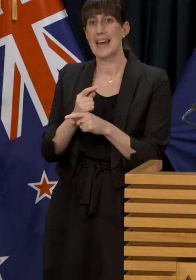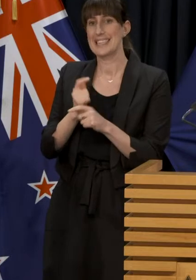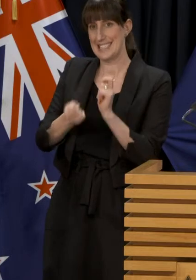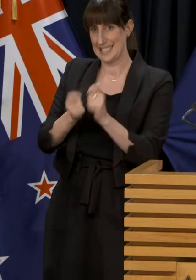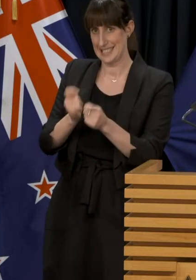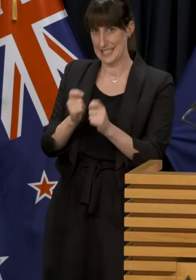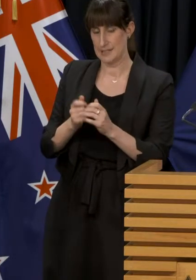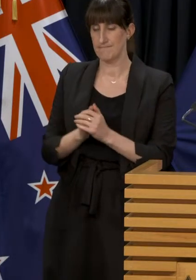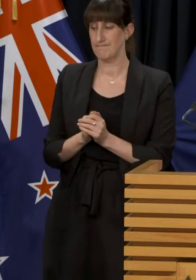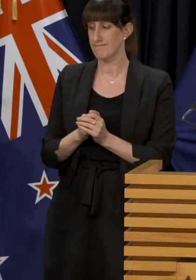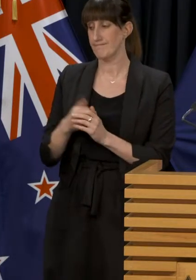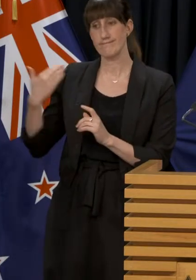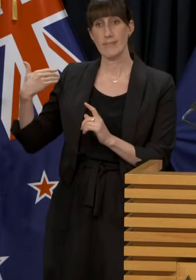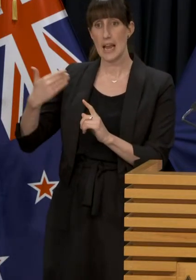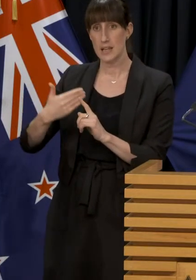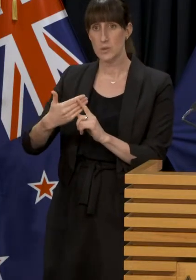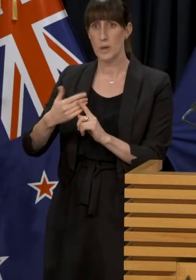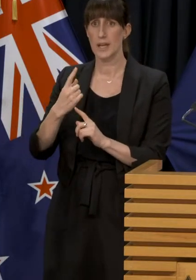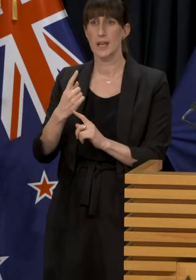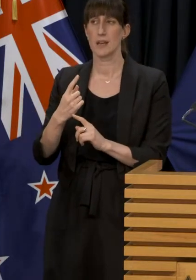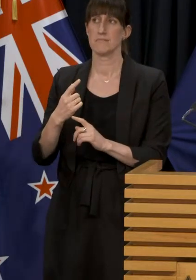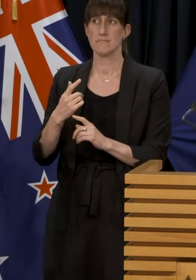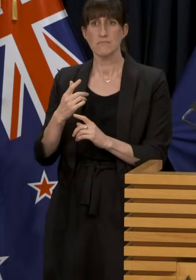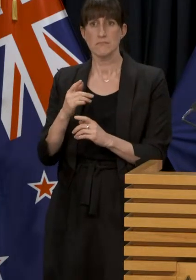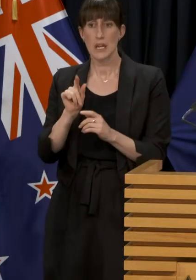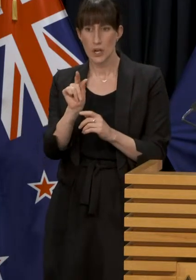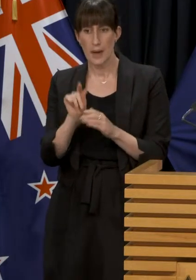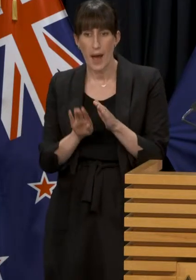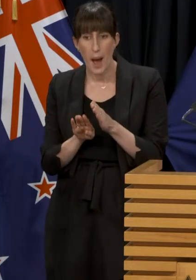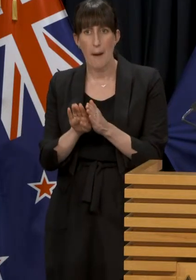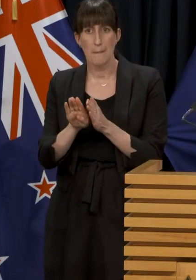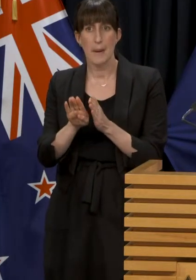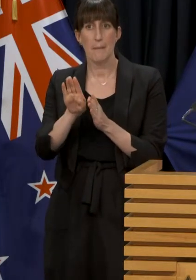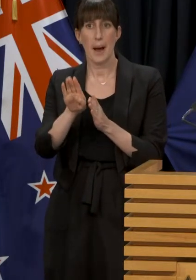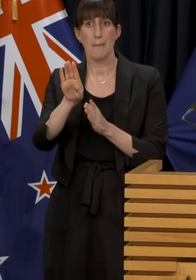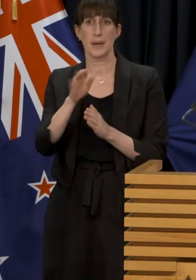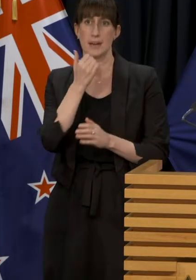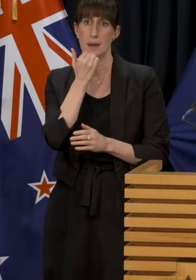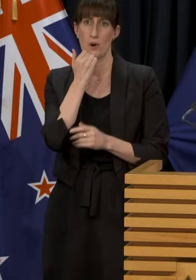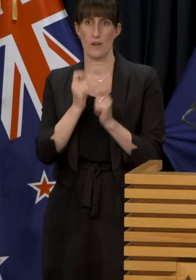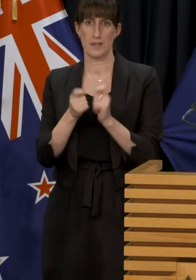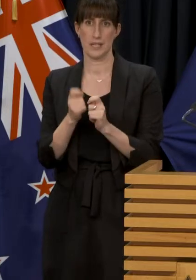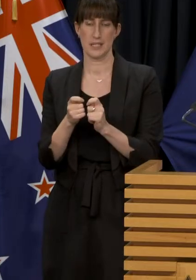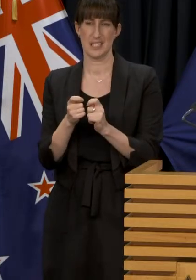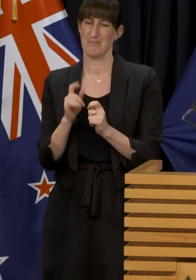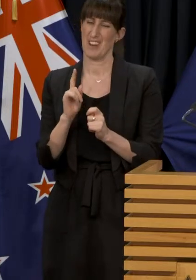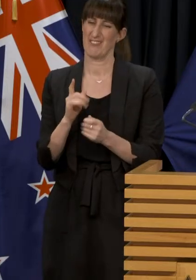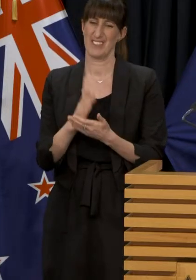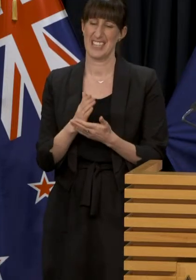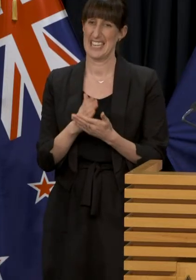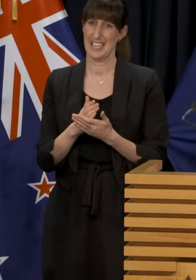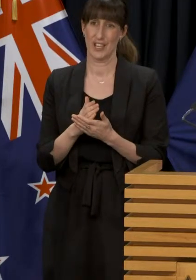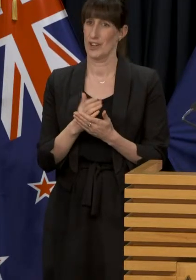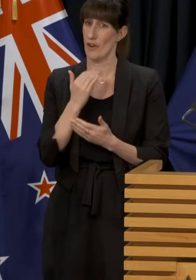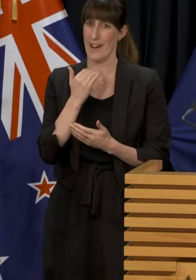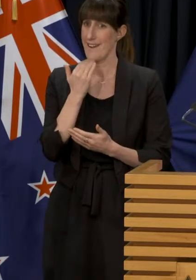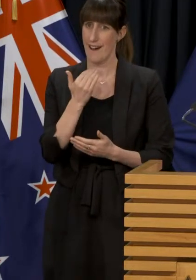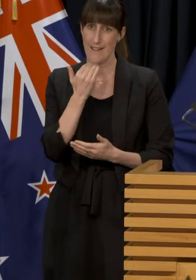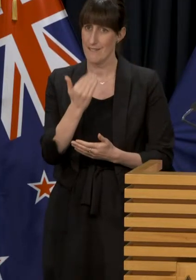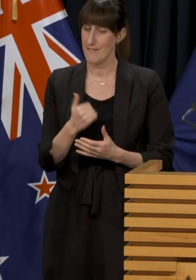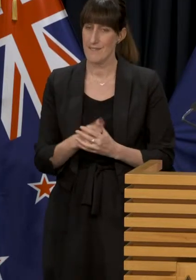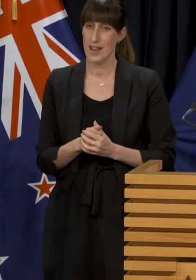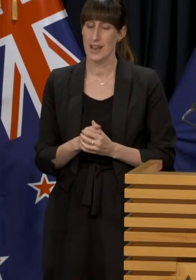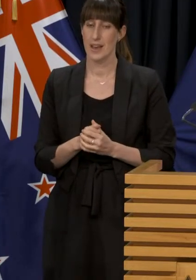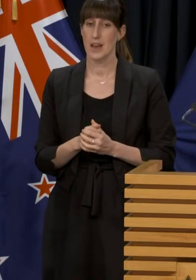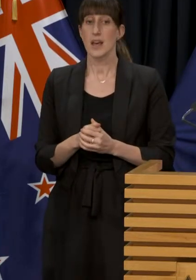over the past week has seen a gradual uptick in the number of tests, but it's still not happening fast enough. While testing numbers in our